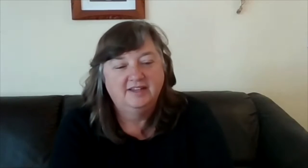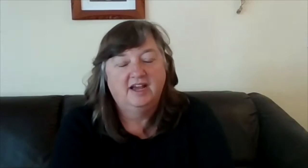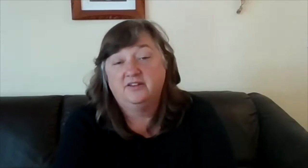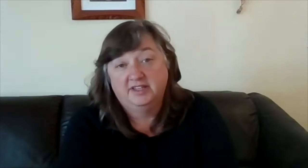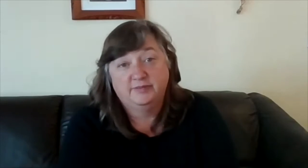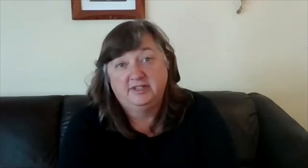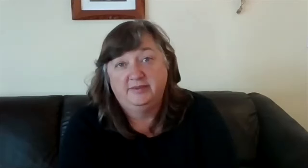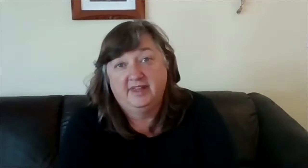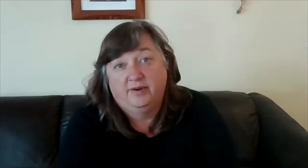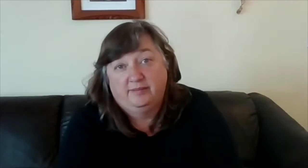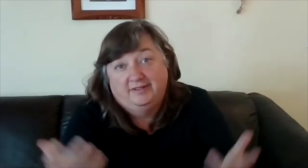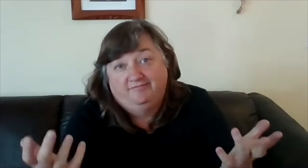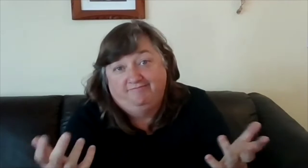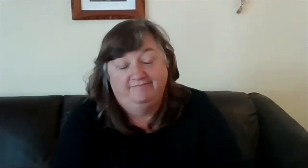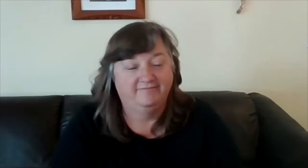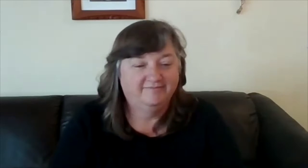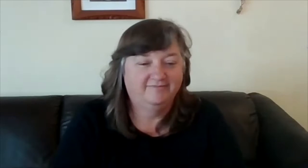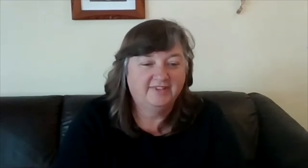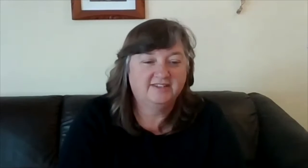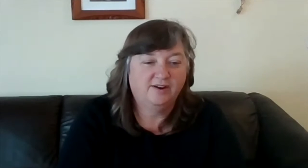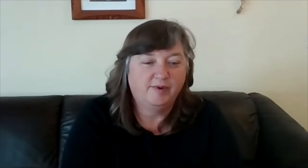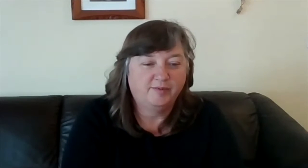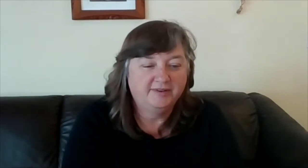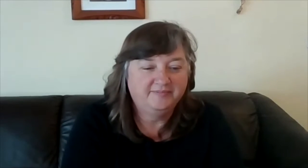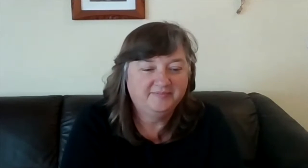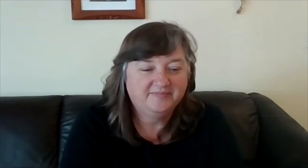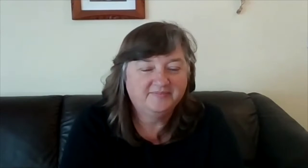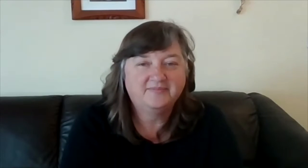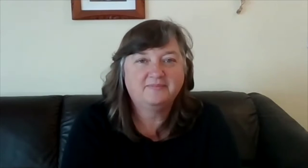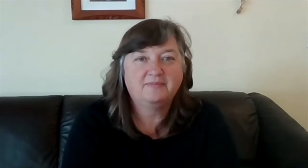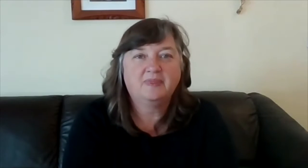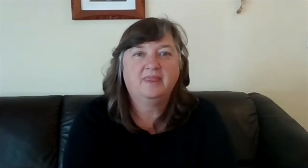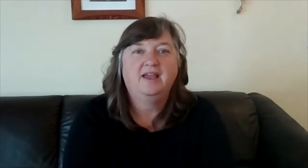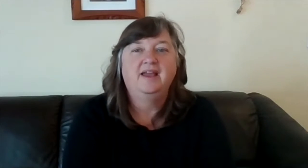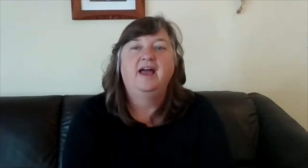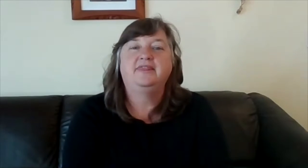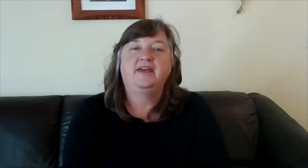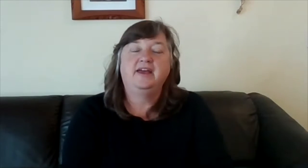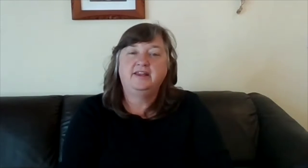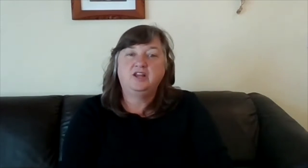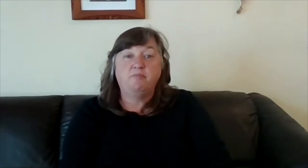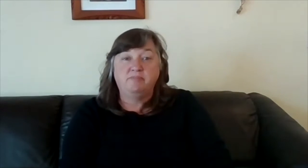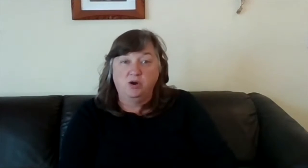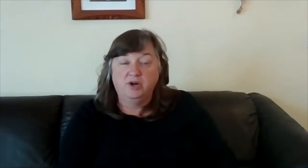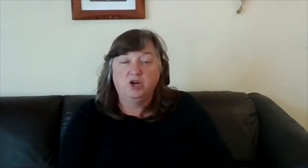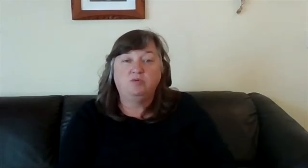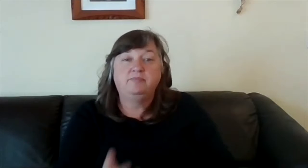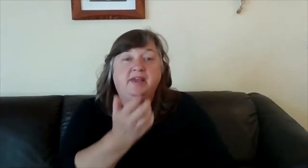I don't think it's meant to be that way, but that's how I remember it. And then a mower would